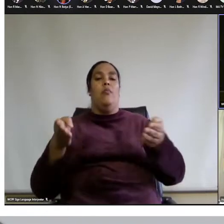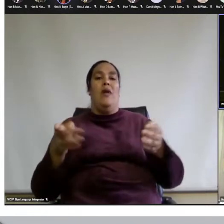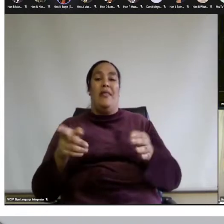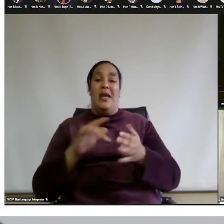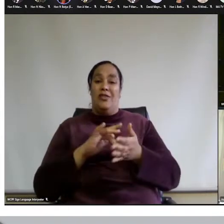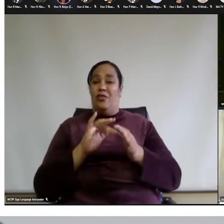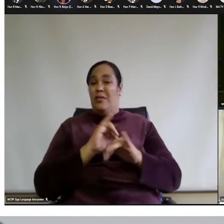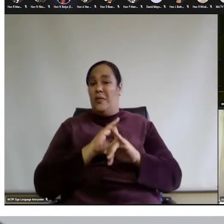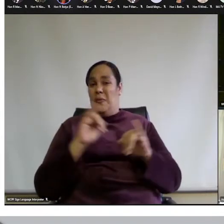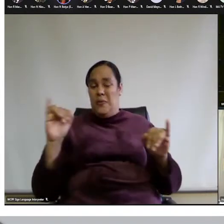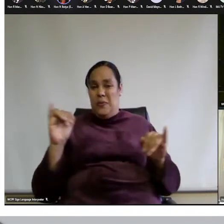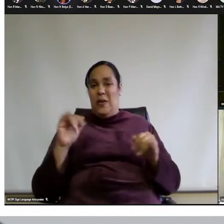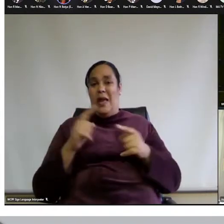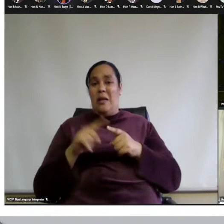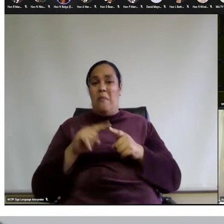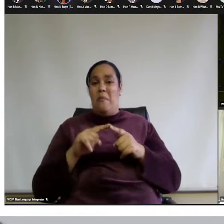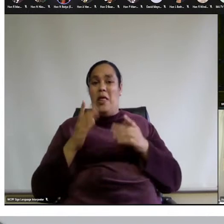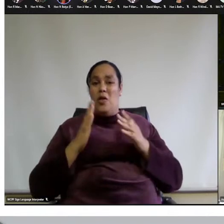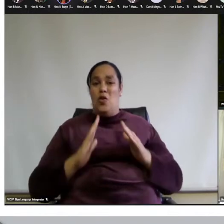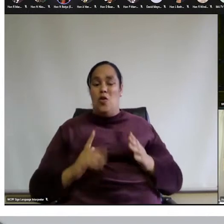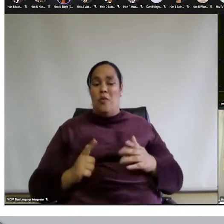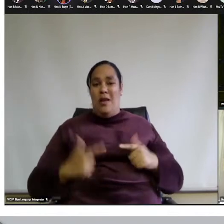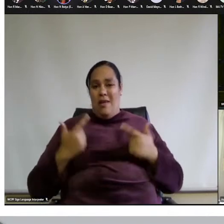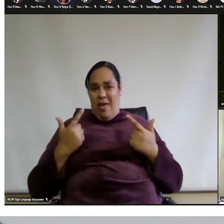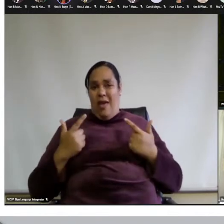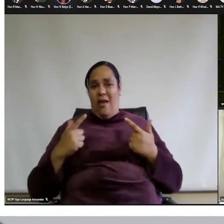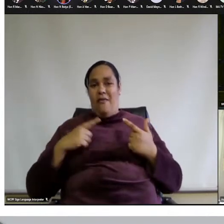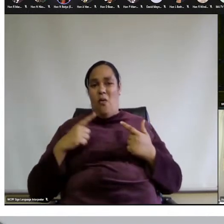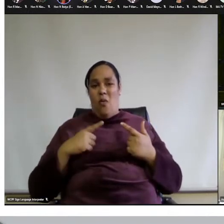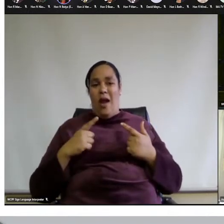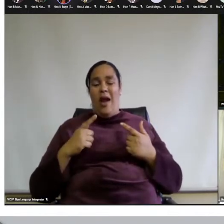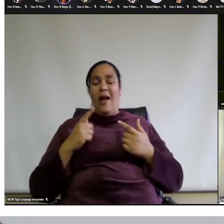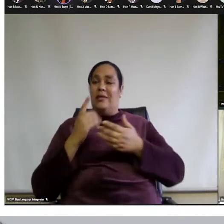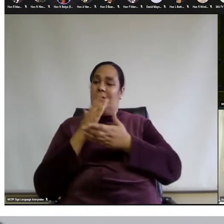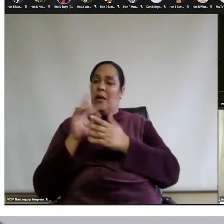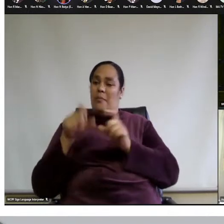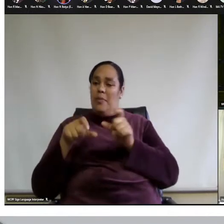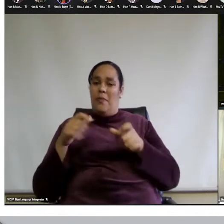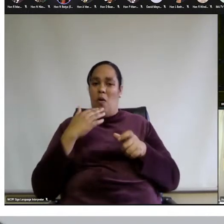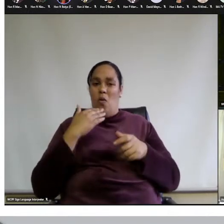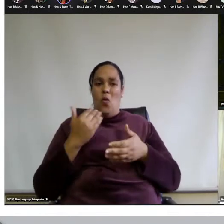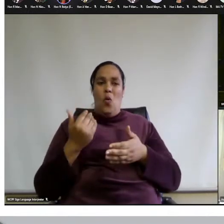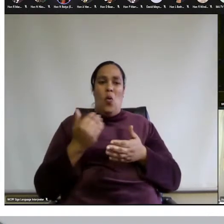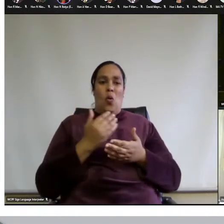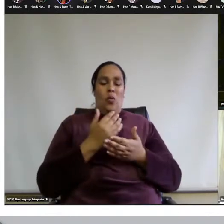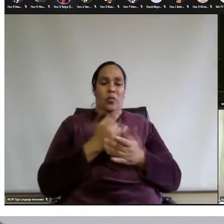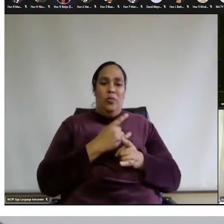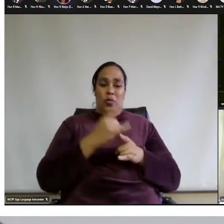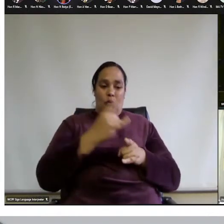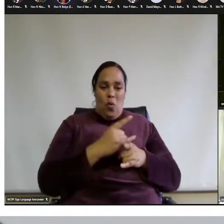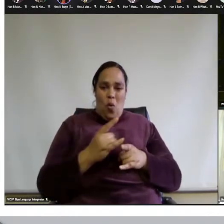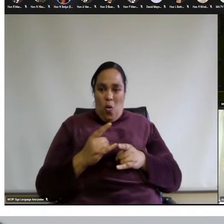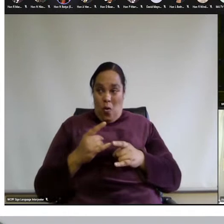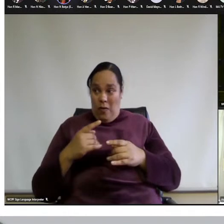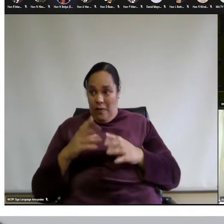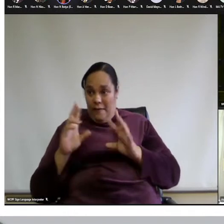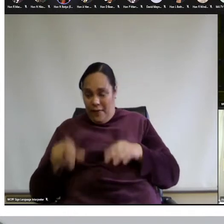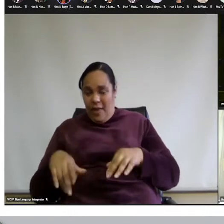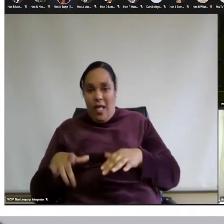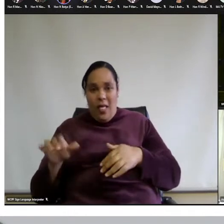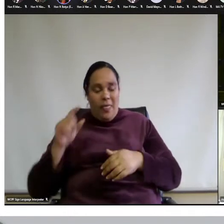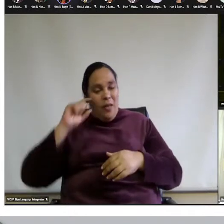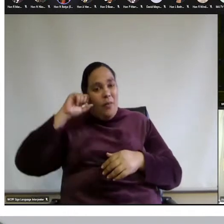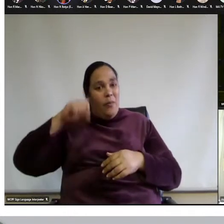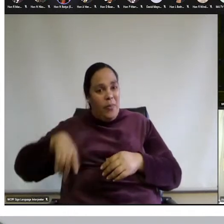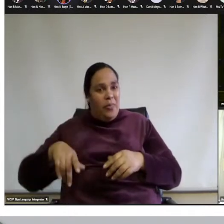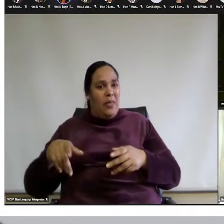and gambles with the human lives at the expense of certain individuals scoring seats in the councils and then go back to ignore the very same